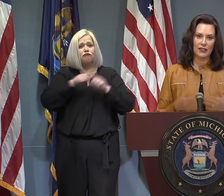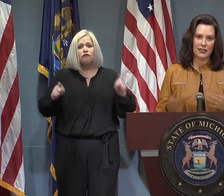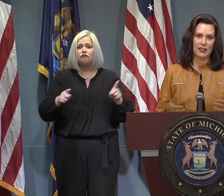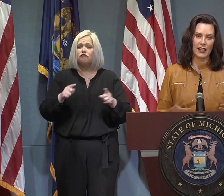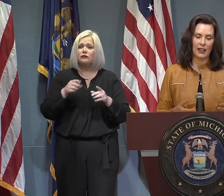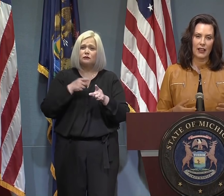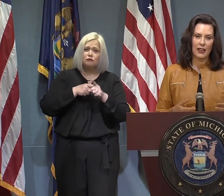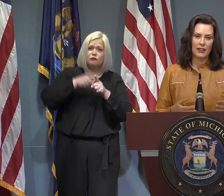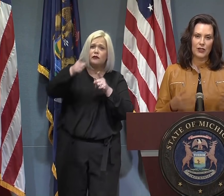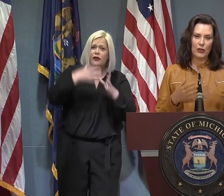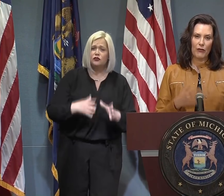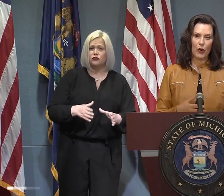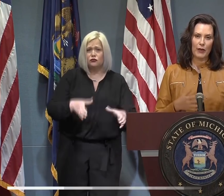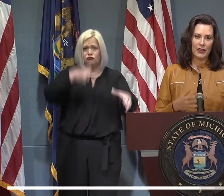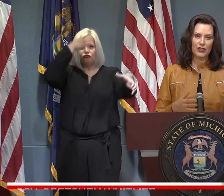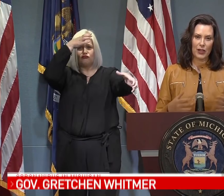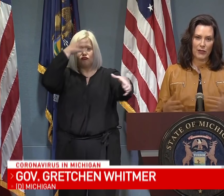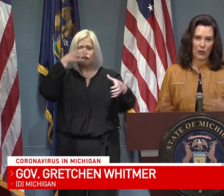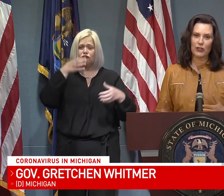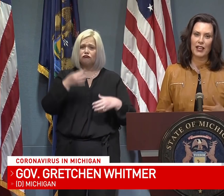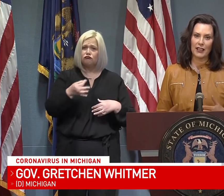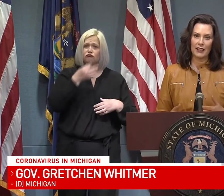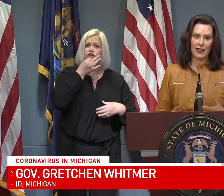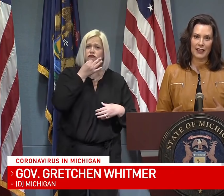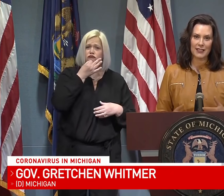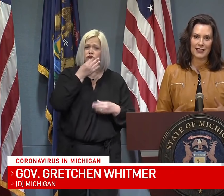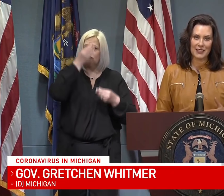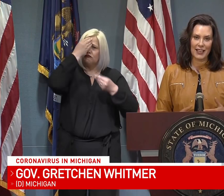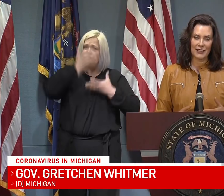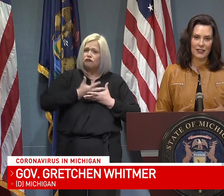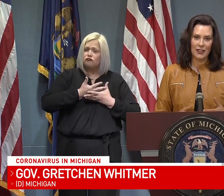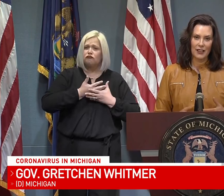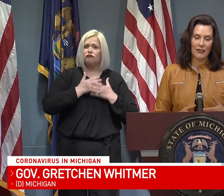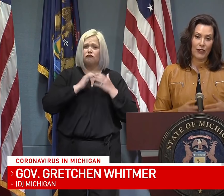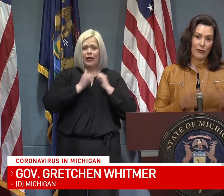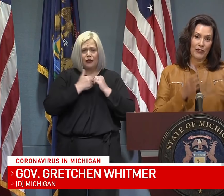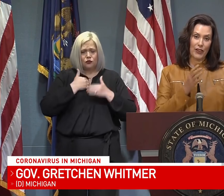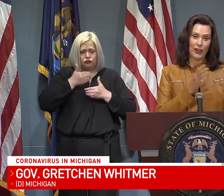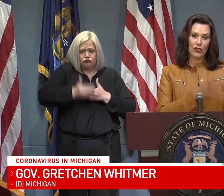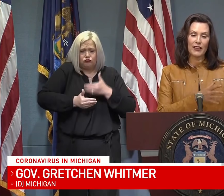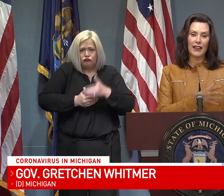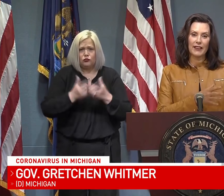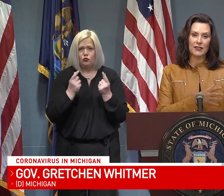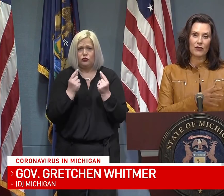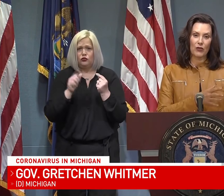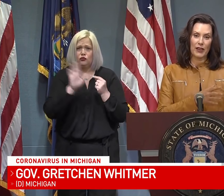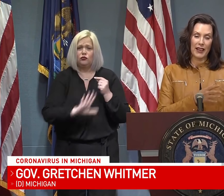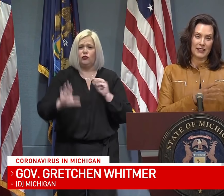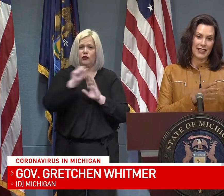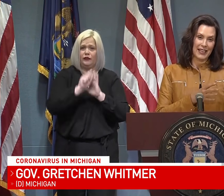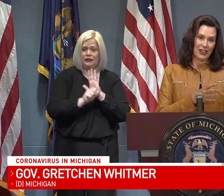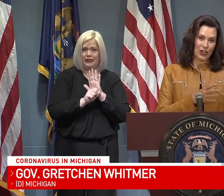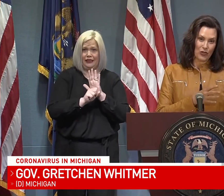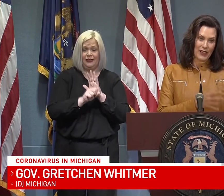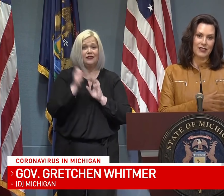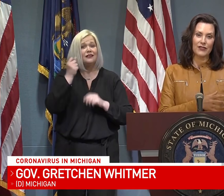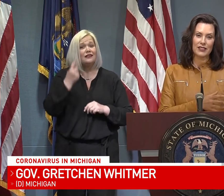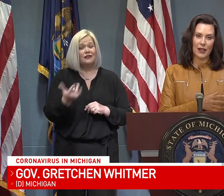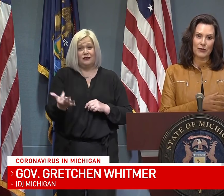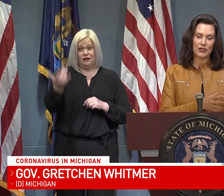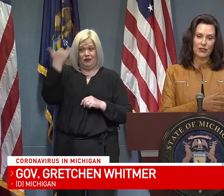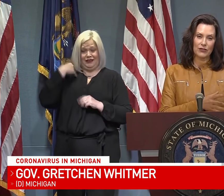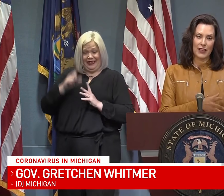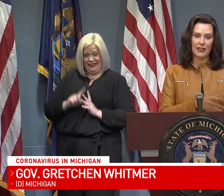are soliciting to inform each step that we're taking as a state. From the very early days where we had to take